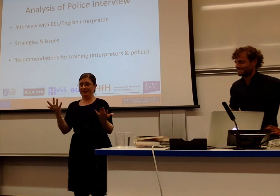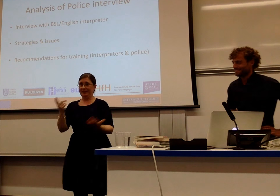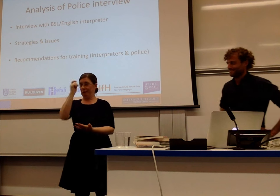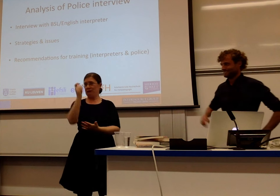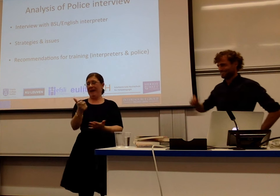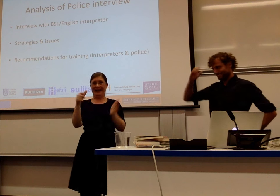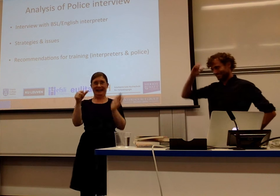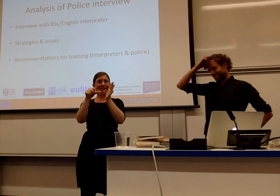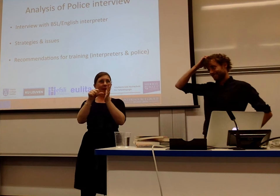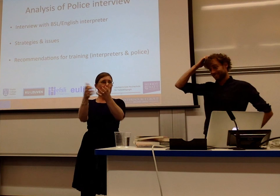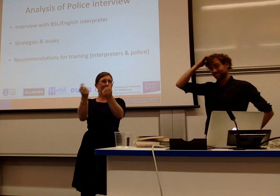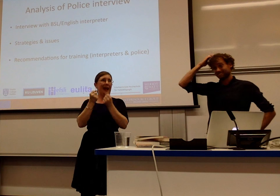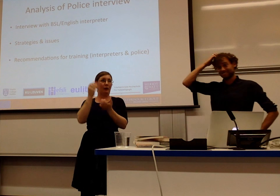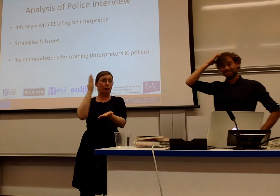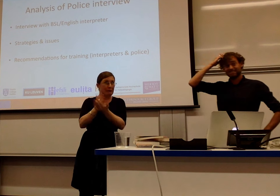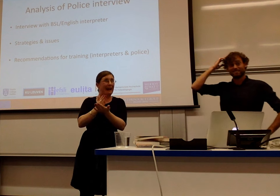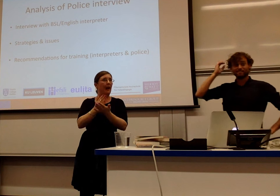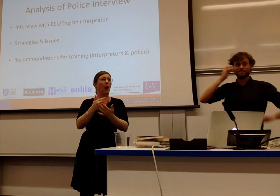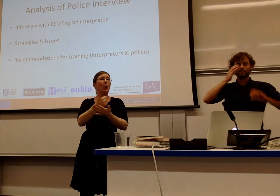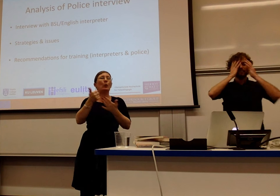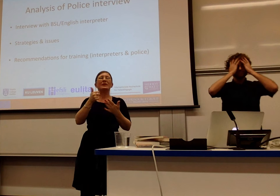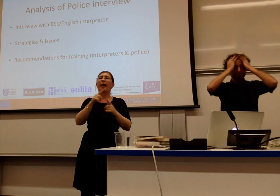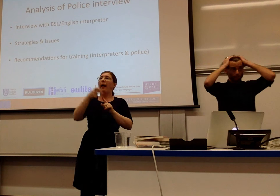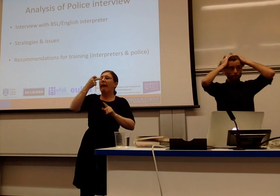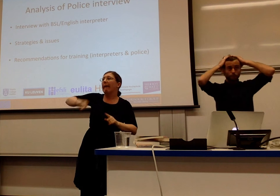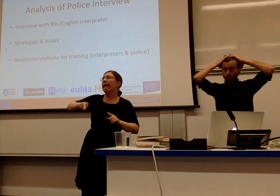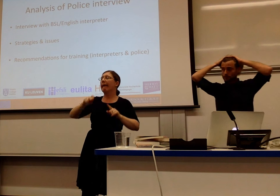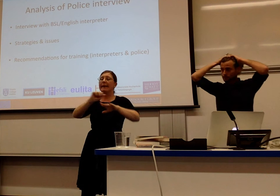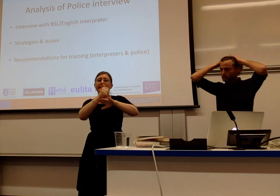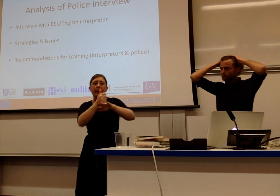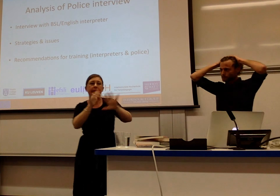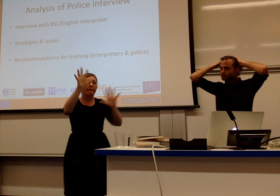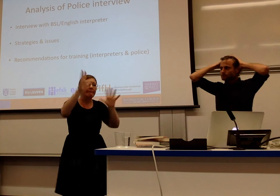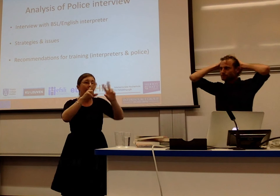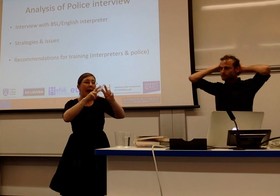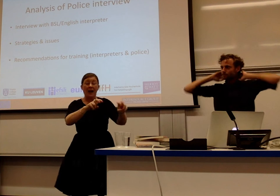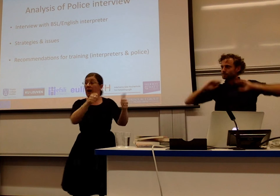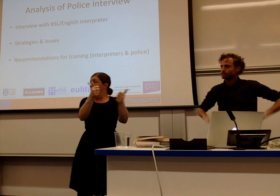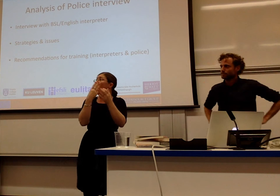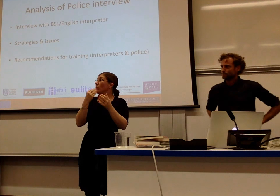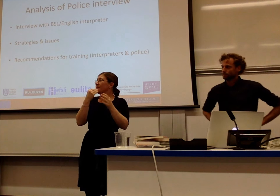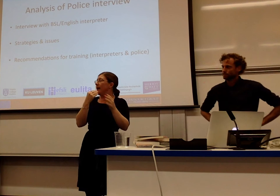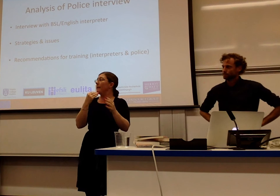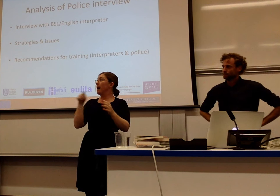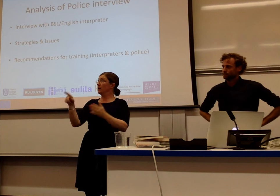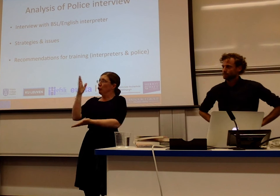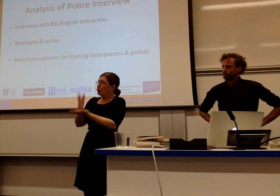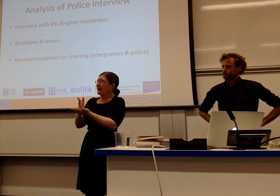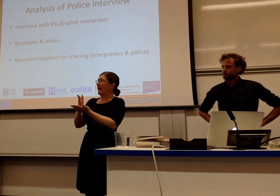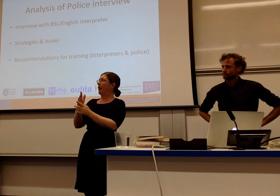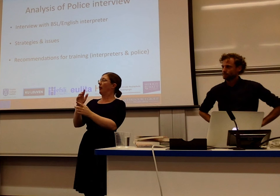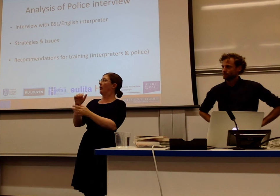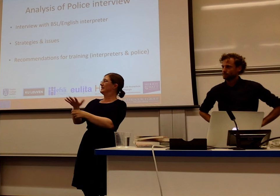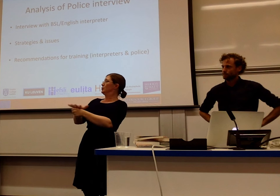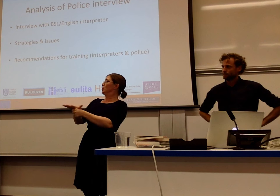want that. But yes, we do, because it's so difficult to get hold of. I mean, there's a lot of mock situations and things like that that are